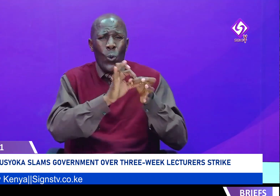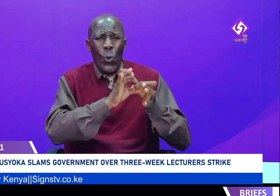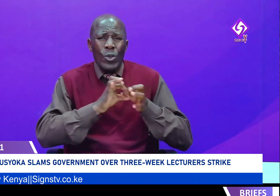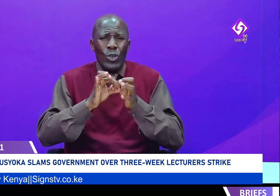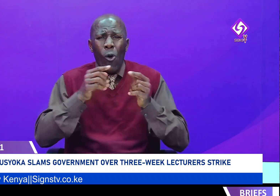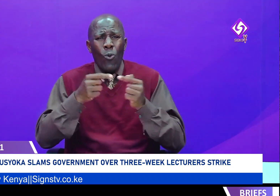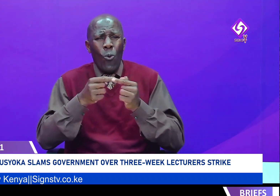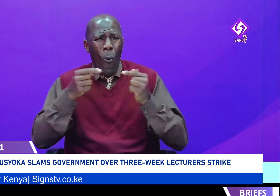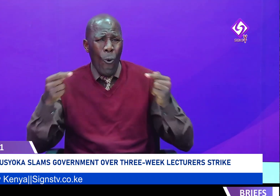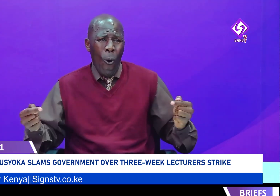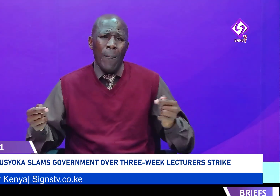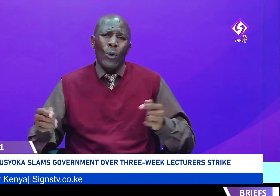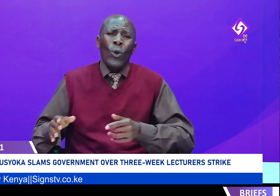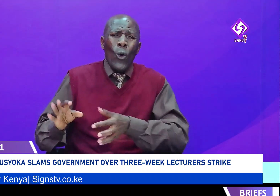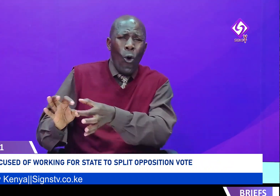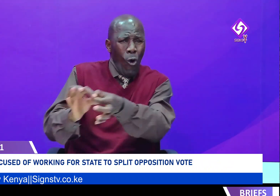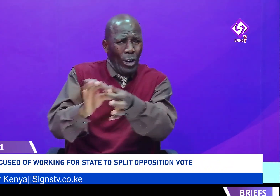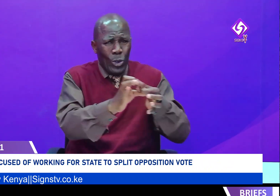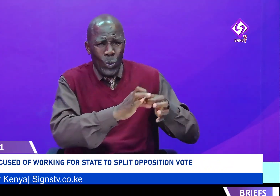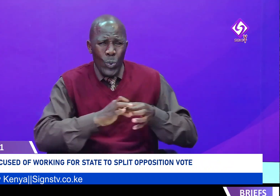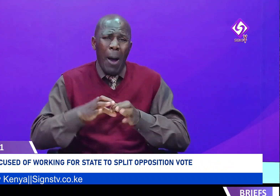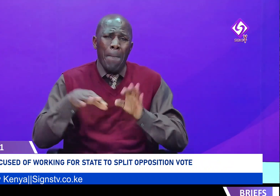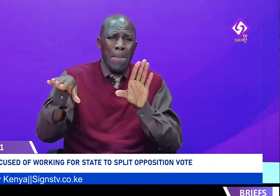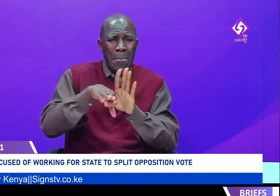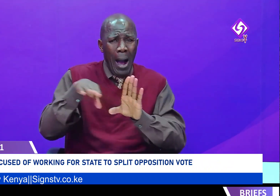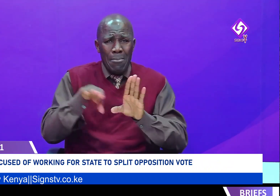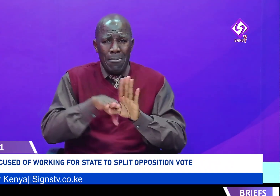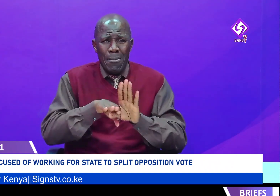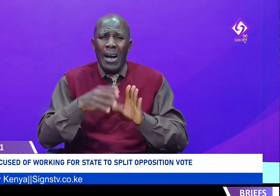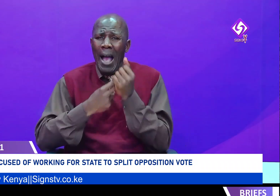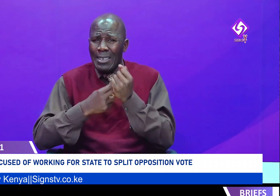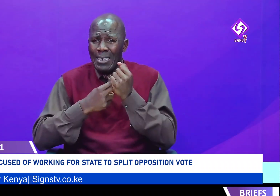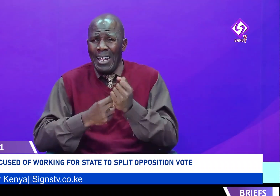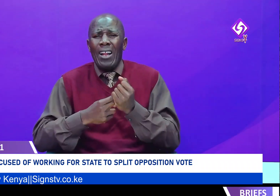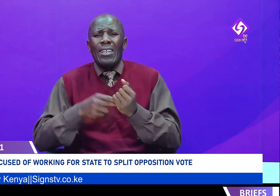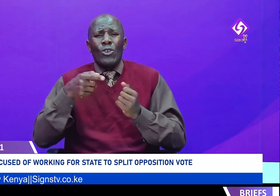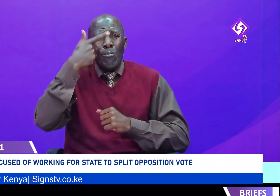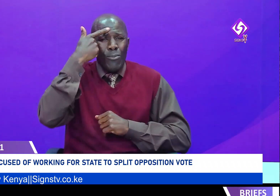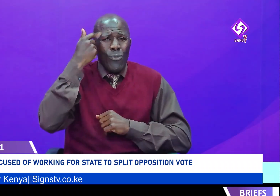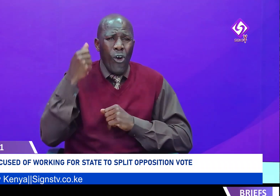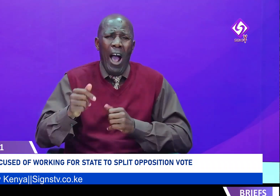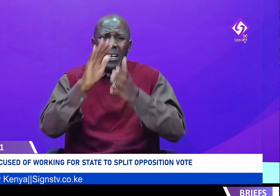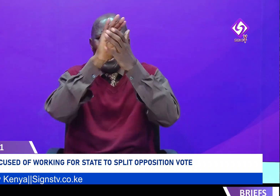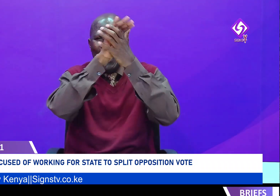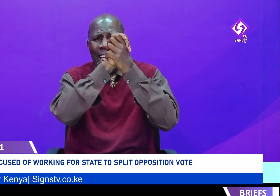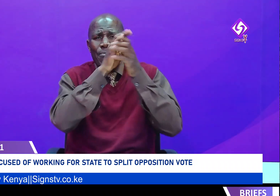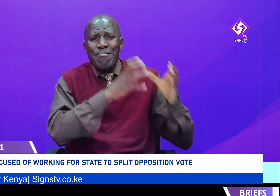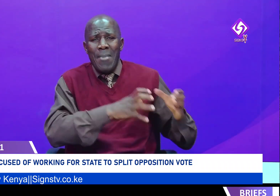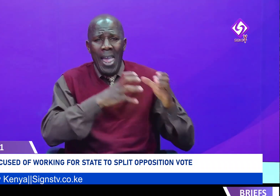Tension is high within the United Opposition Coalition as member parties accuse the Jubilee Party